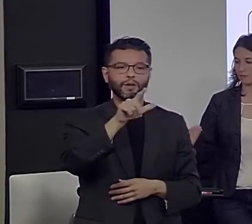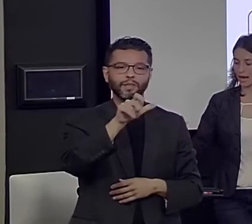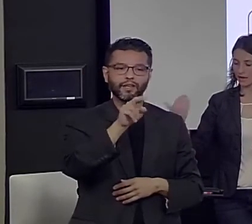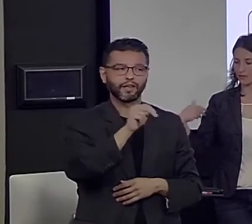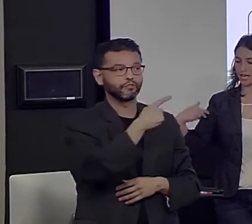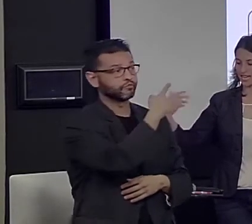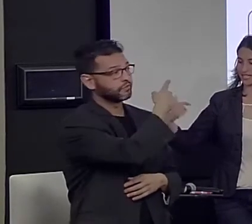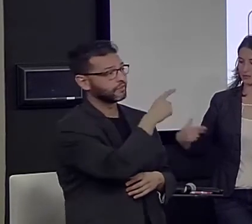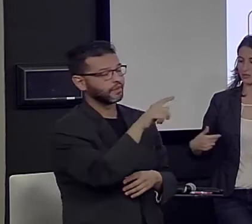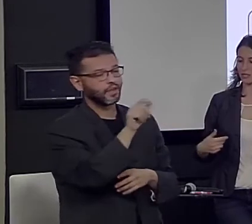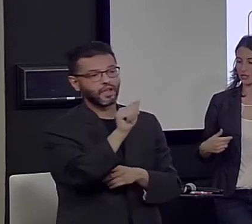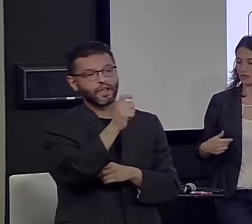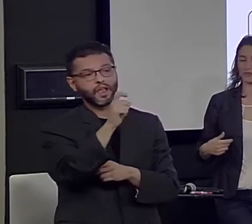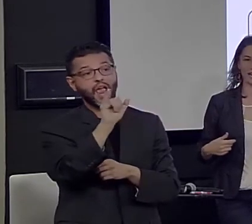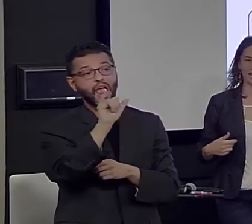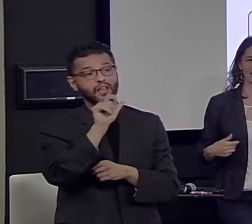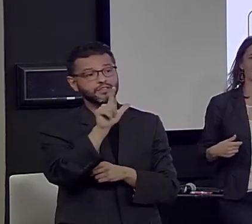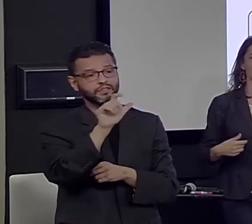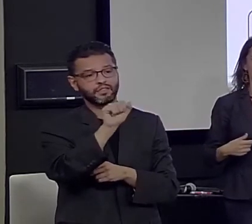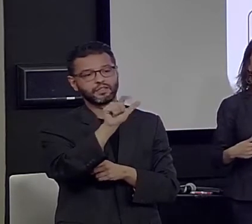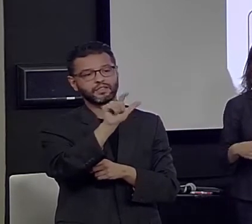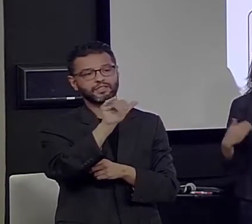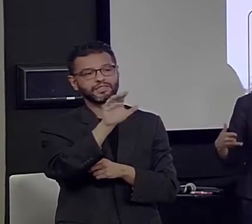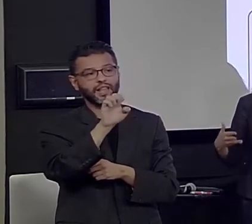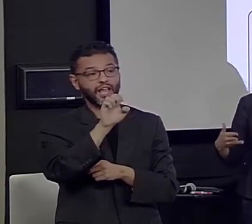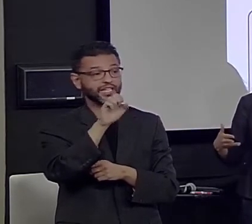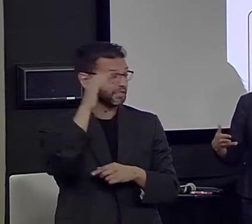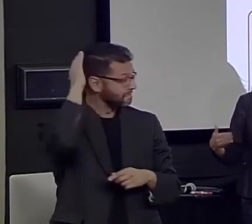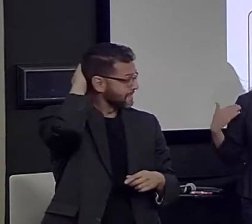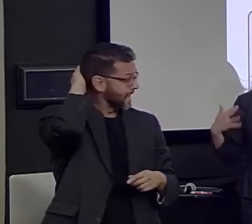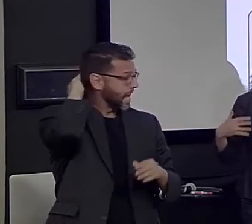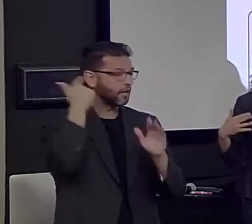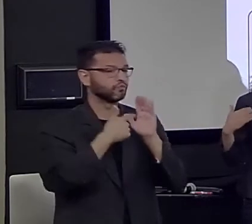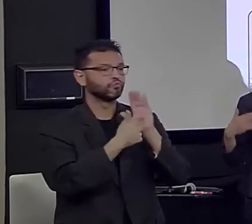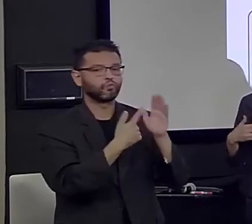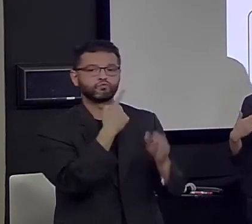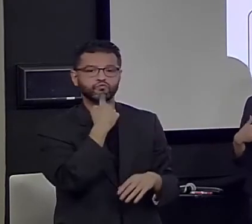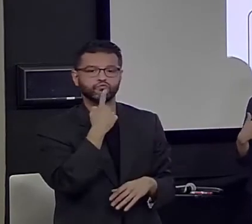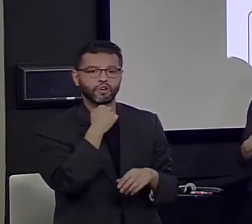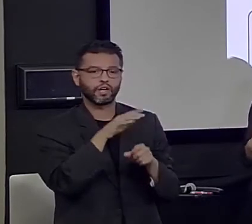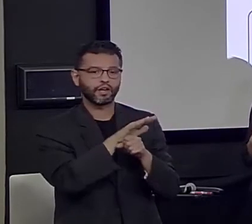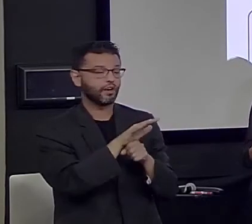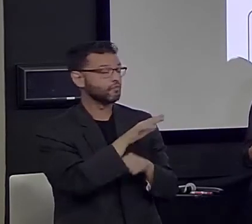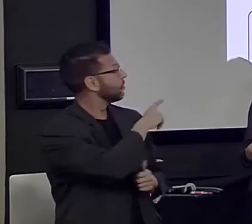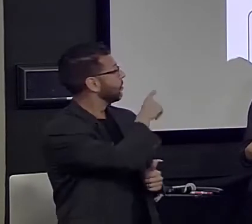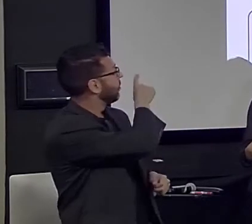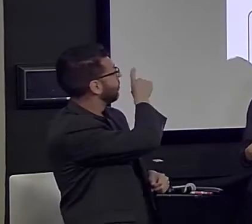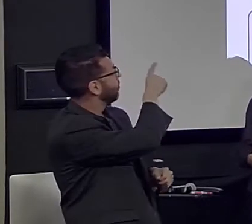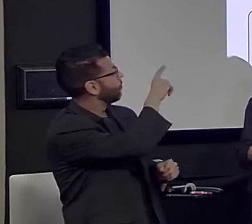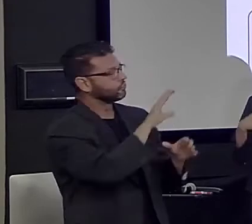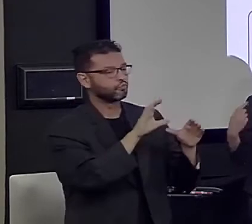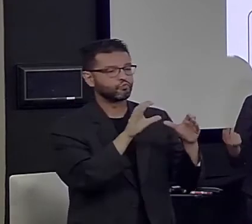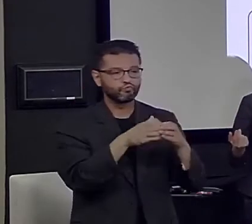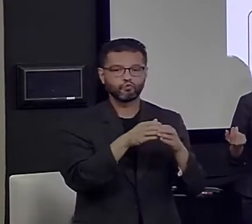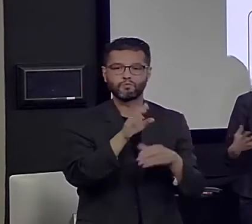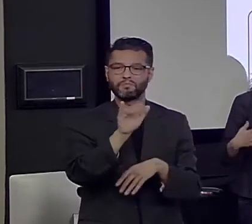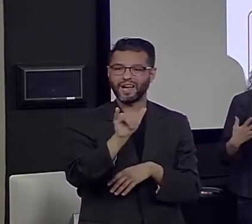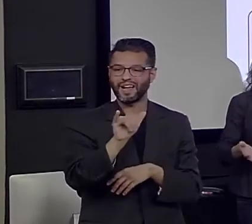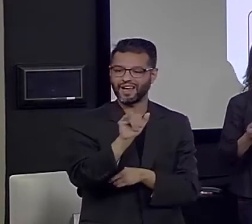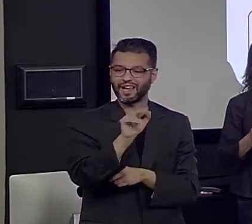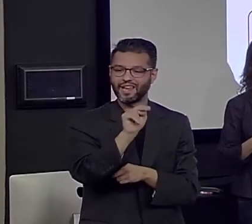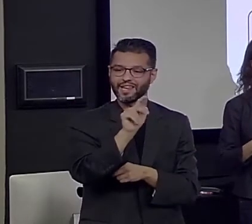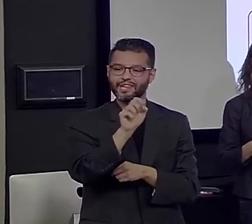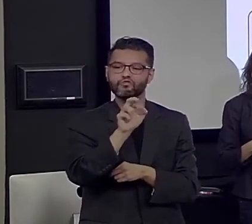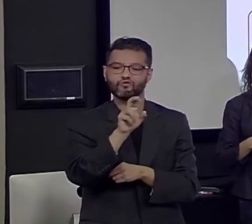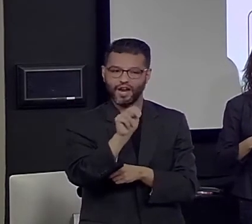and the back of the head is the one shown in red. And what you can see is these are group by condition interaction effects. So we're asking,